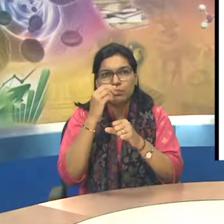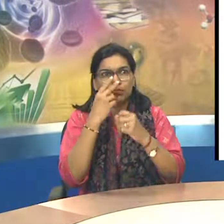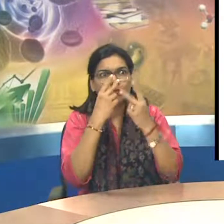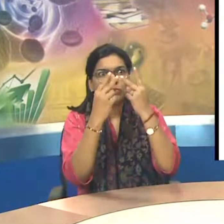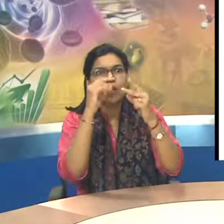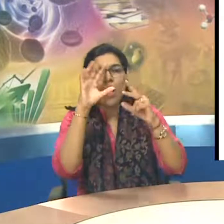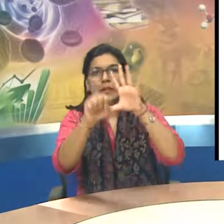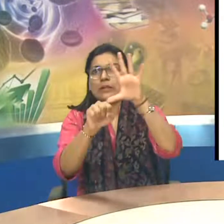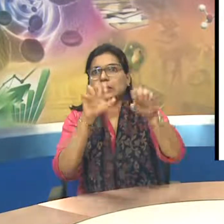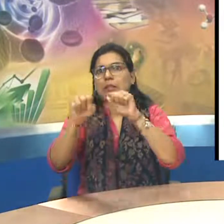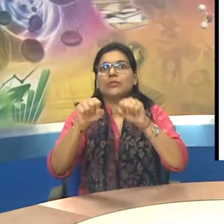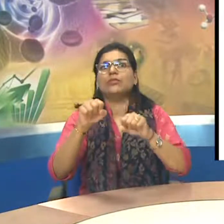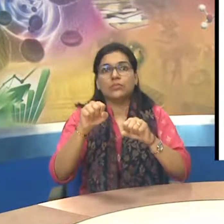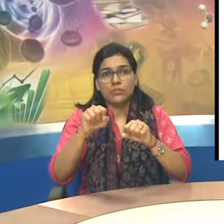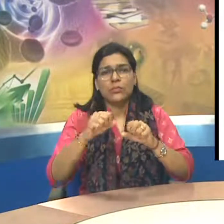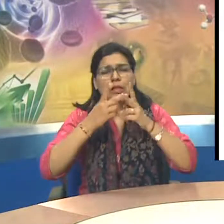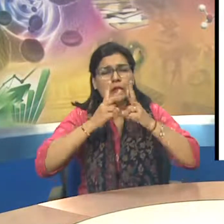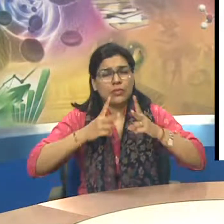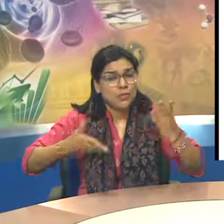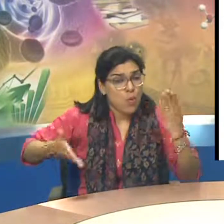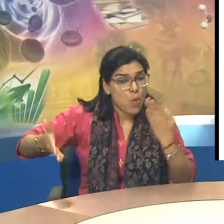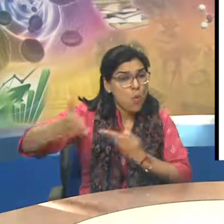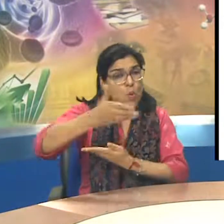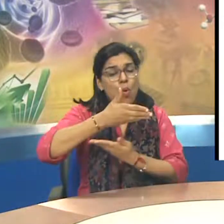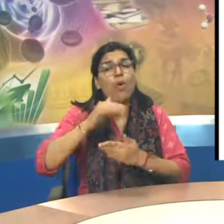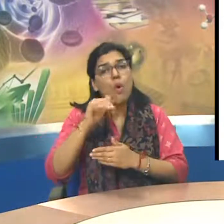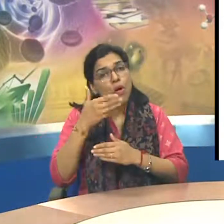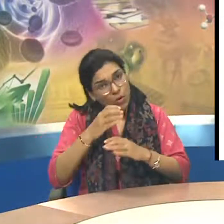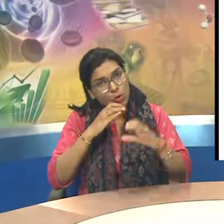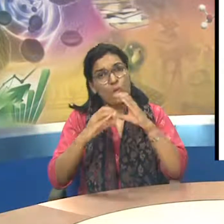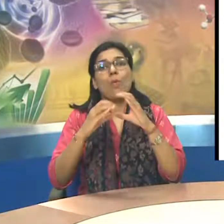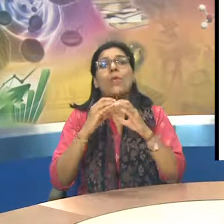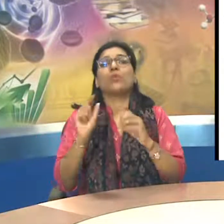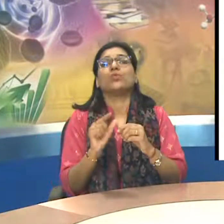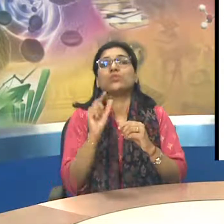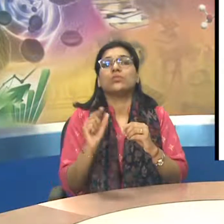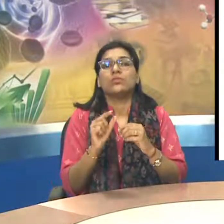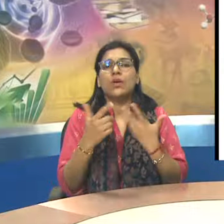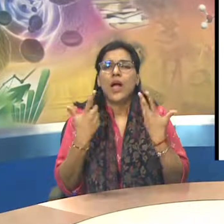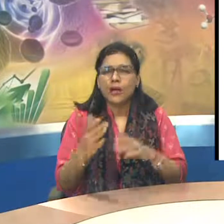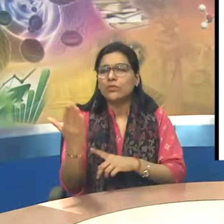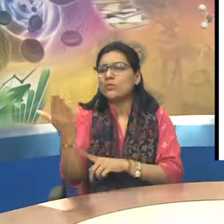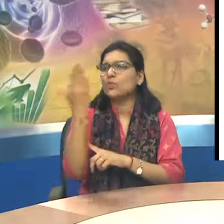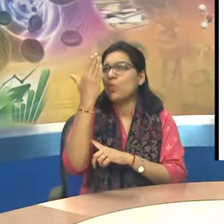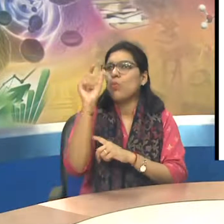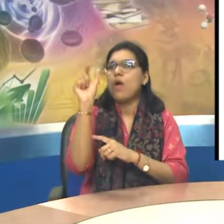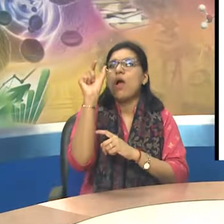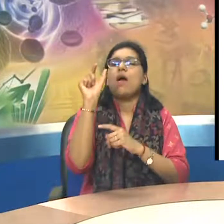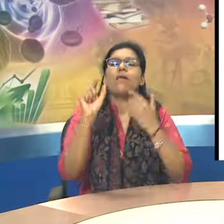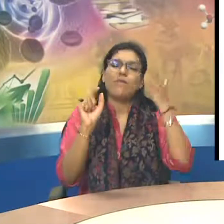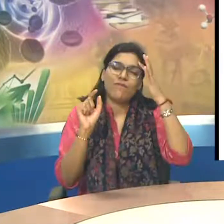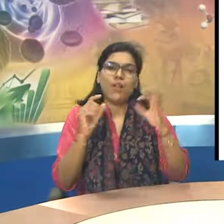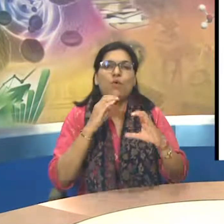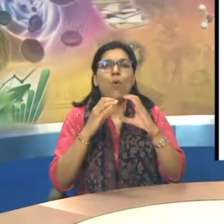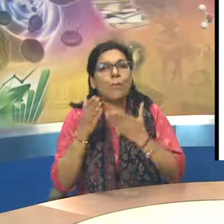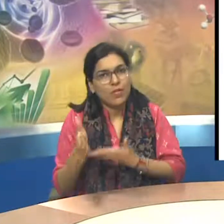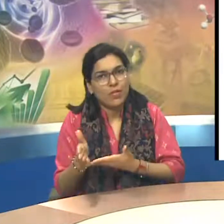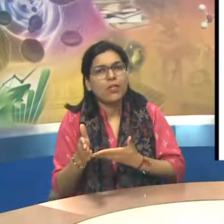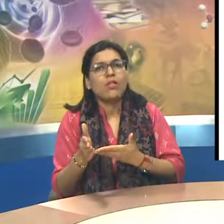In visual communication, we can communicate through pictures.